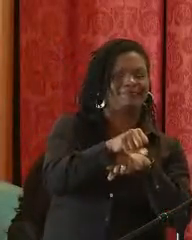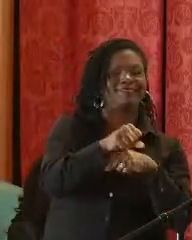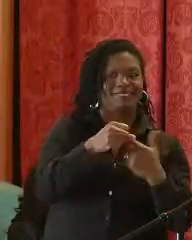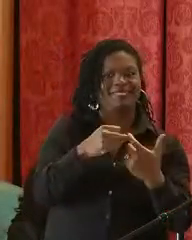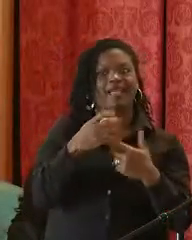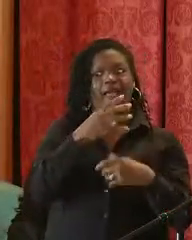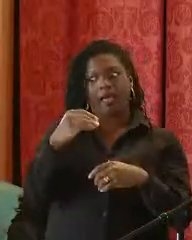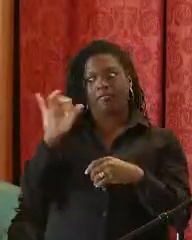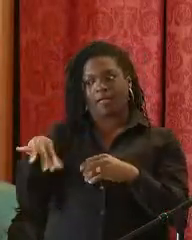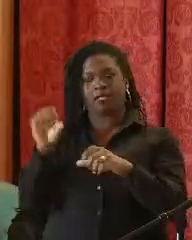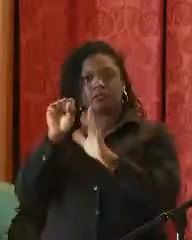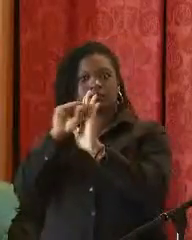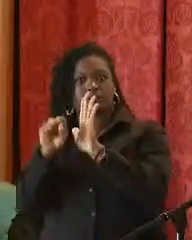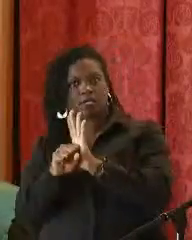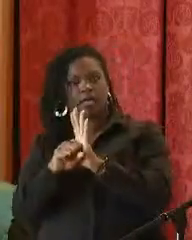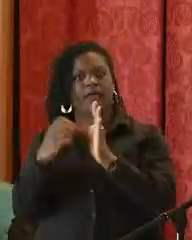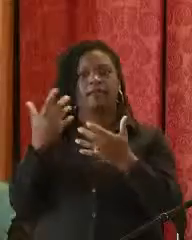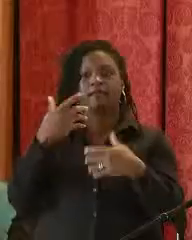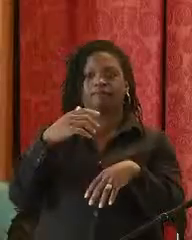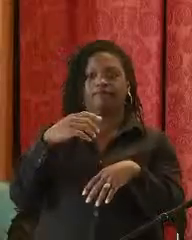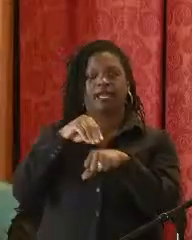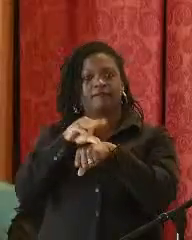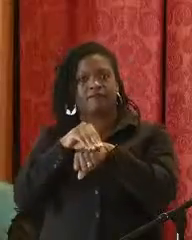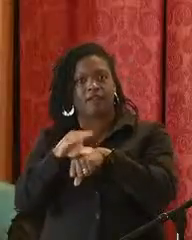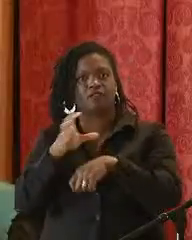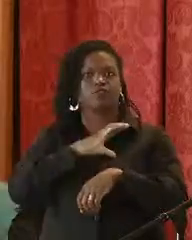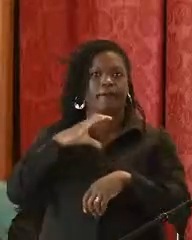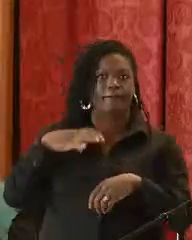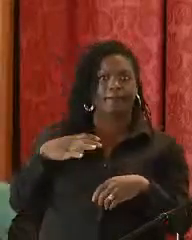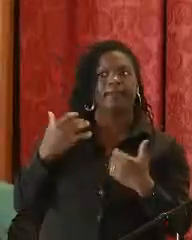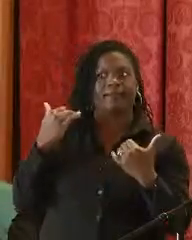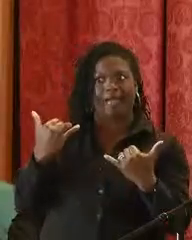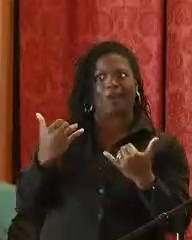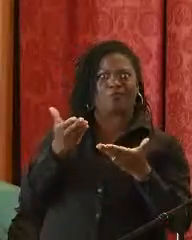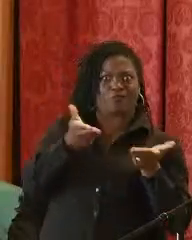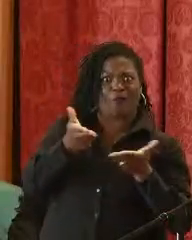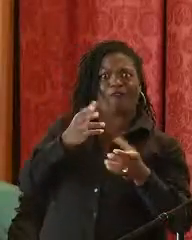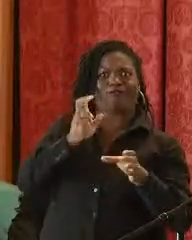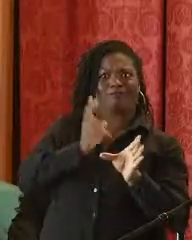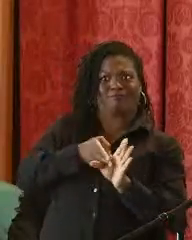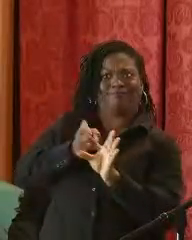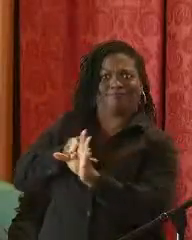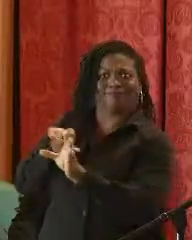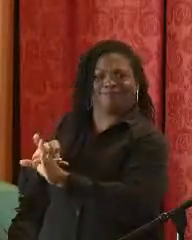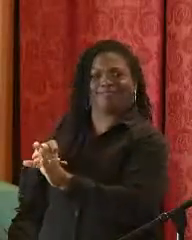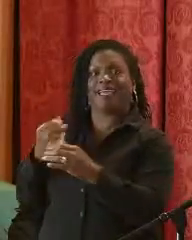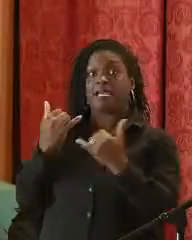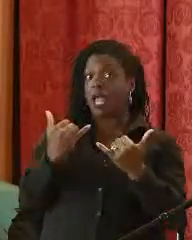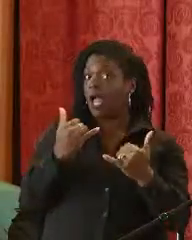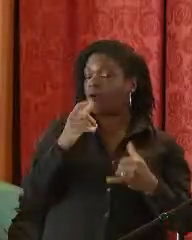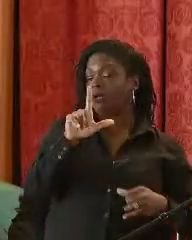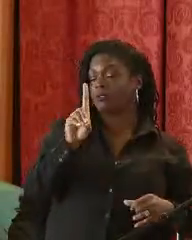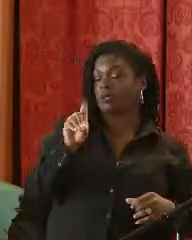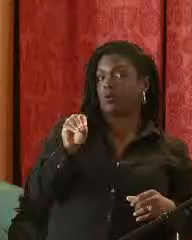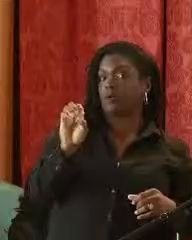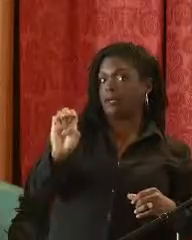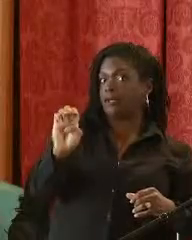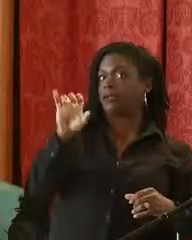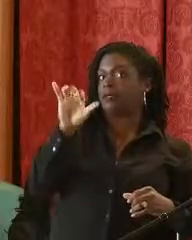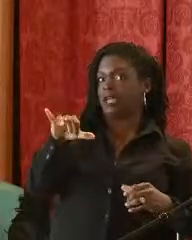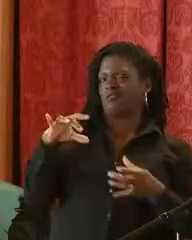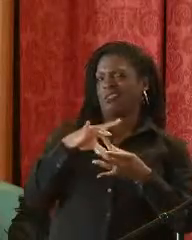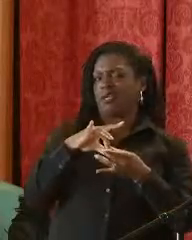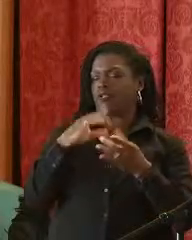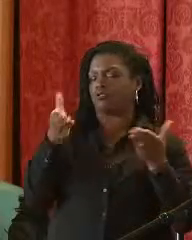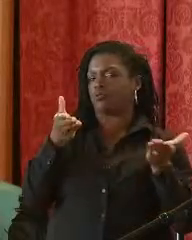multiple state advisory committees, and he is currently serving on the LDOE's Related Service Advisory